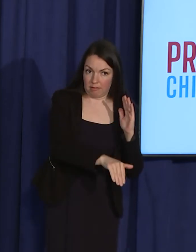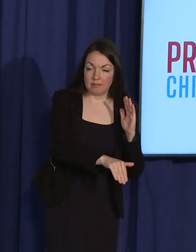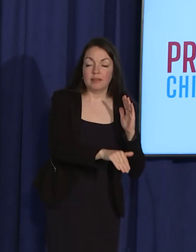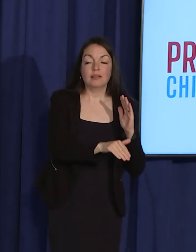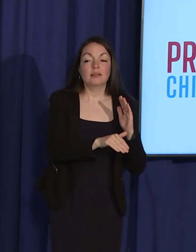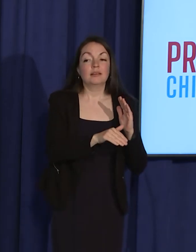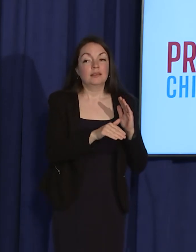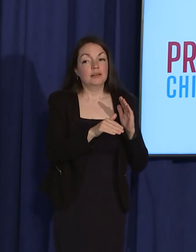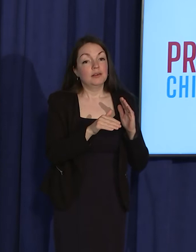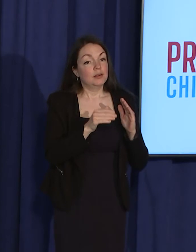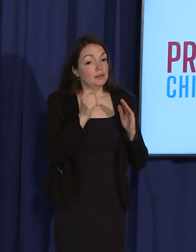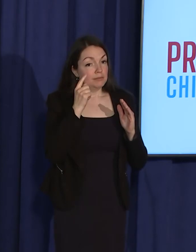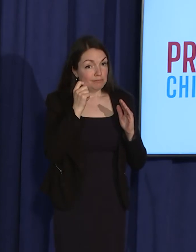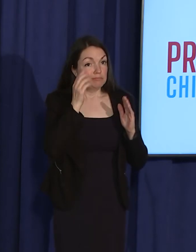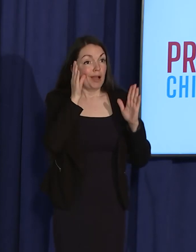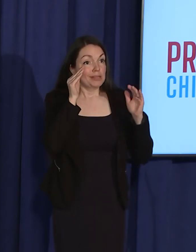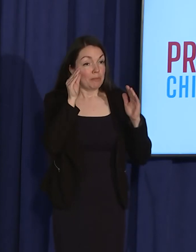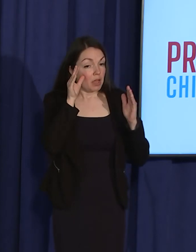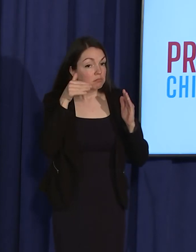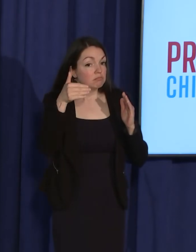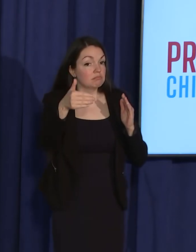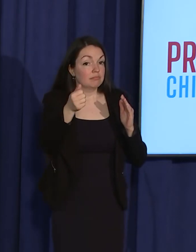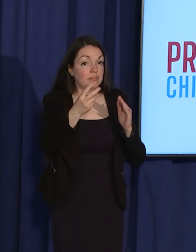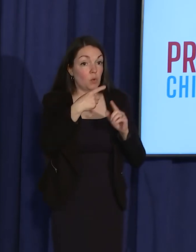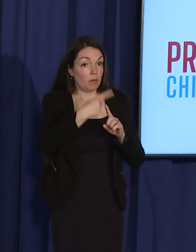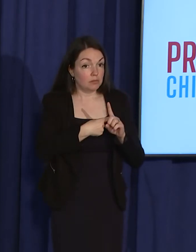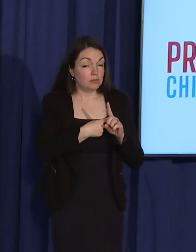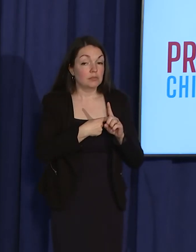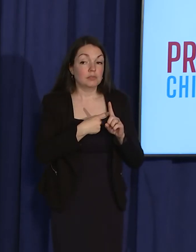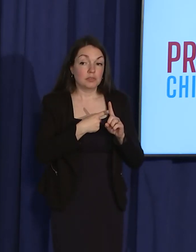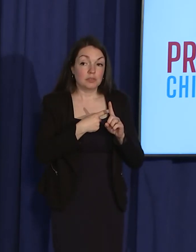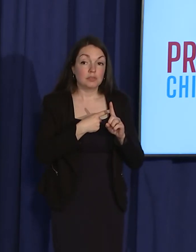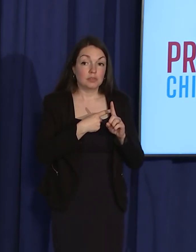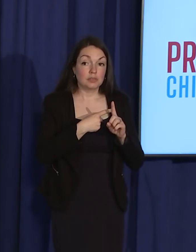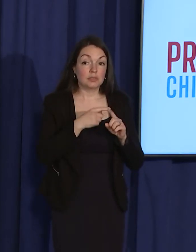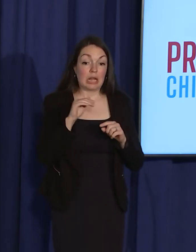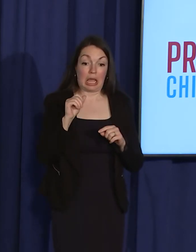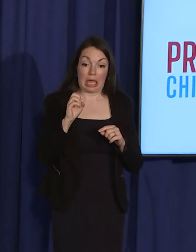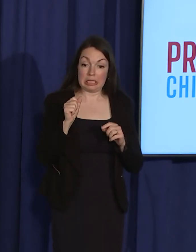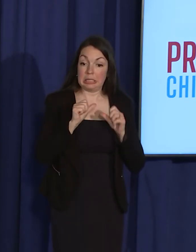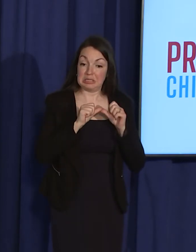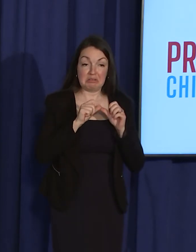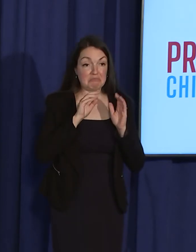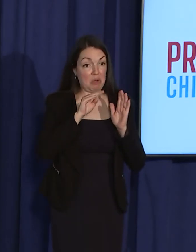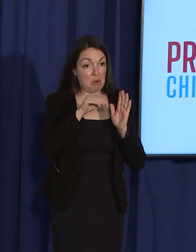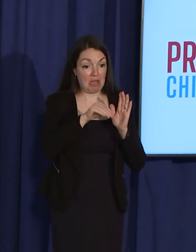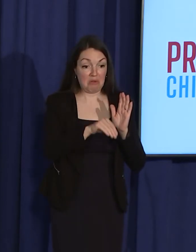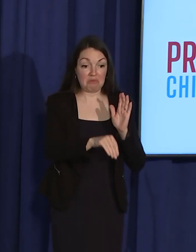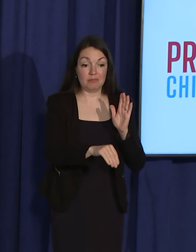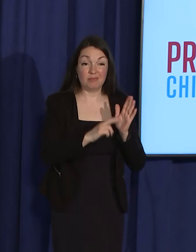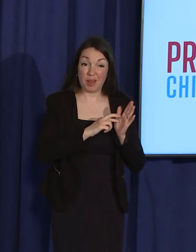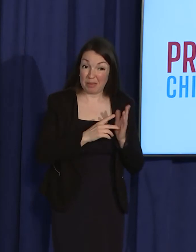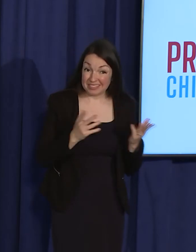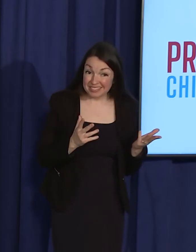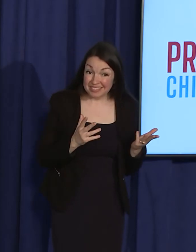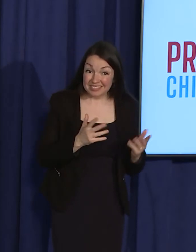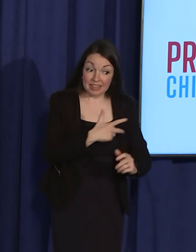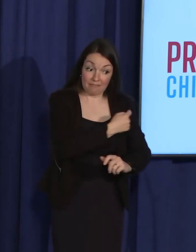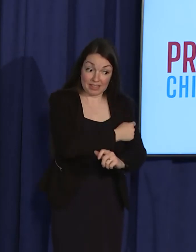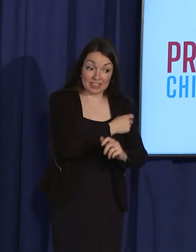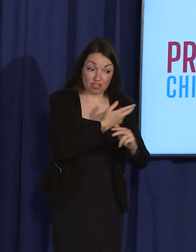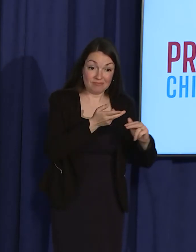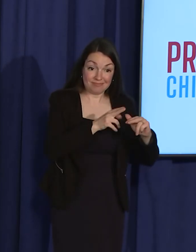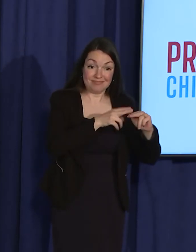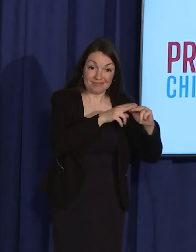really over, as we're looking ahead over the next few months, as long as our cases keep going down, which really means vaccinations go